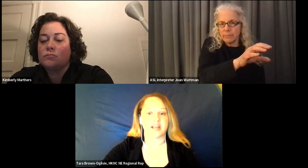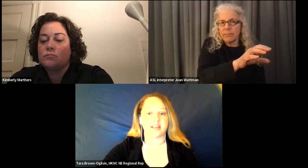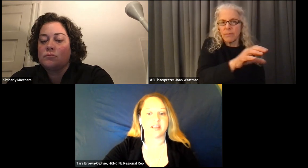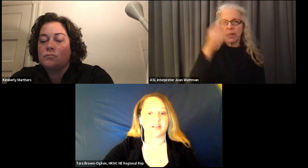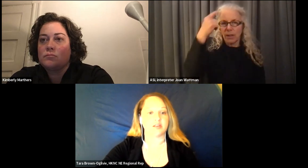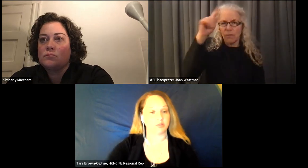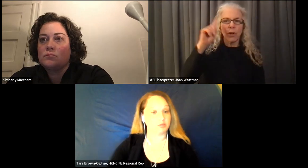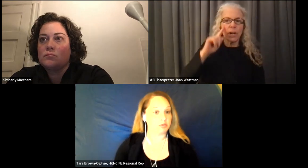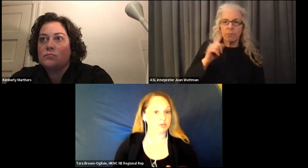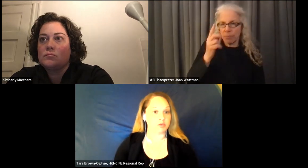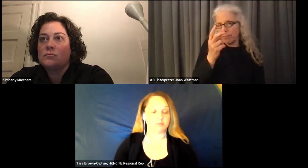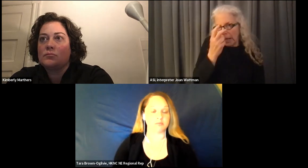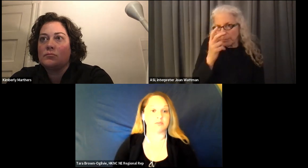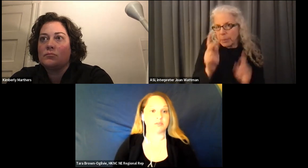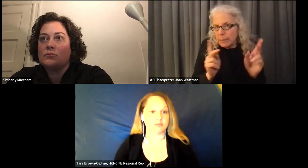individuals that can